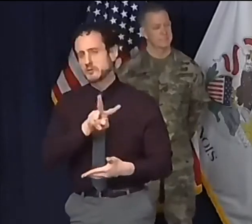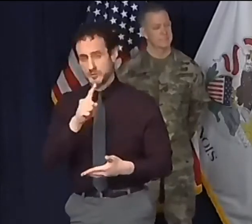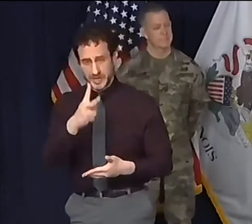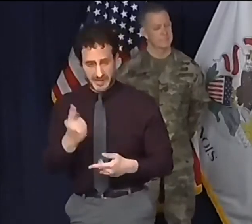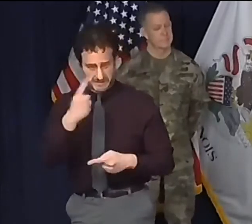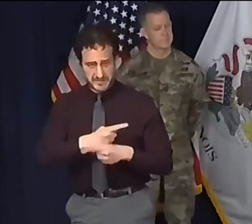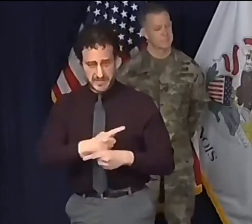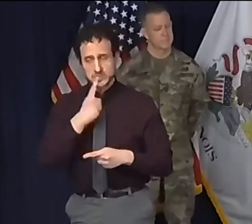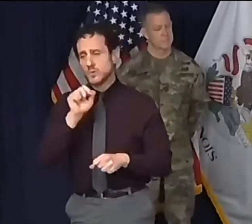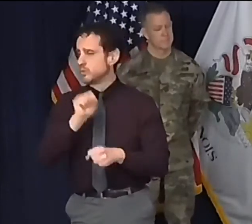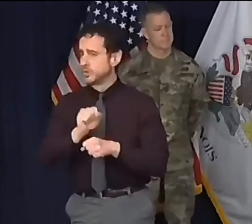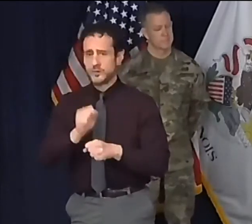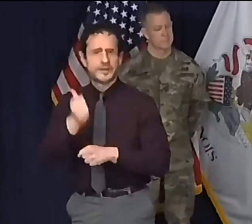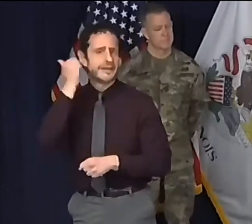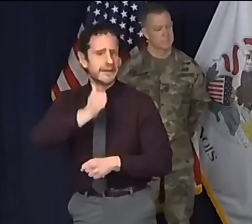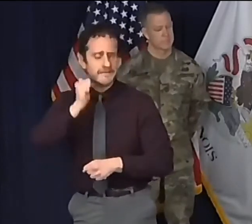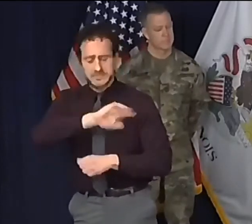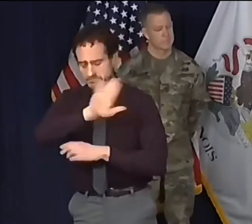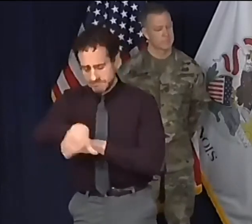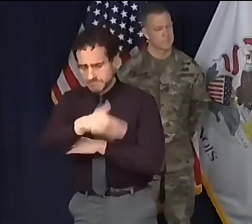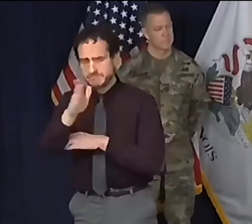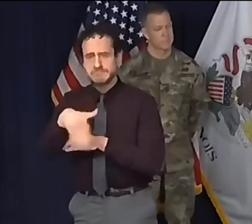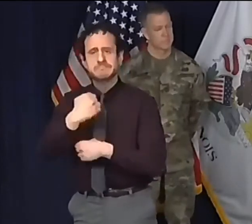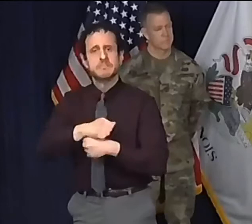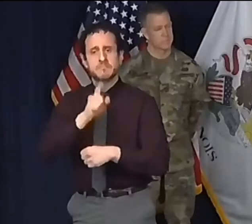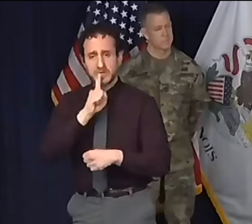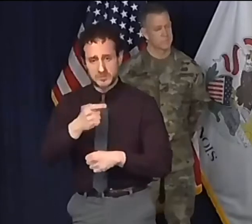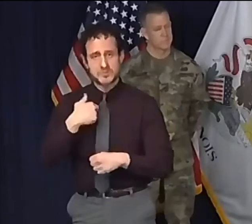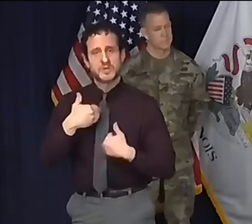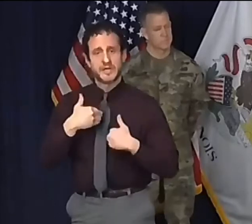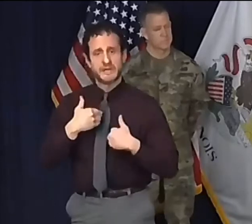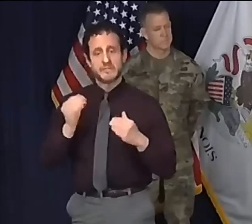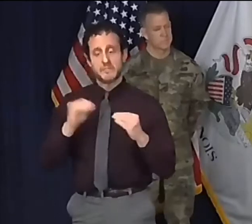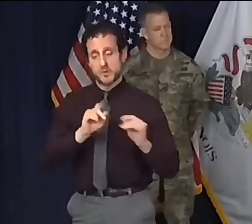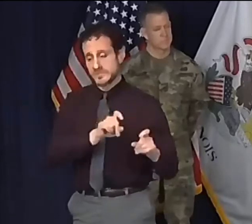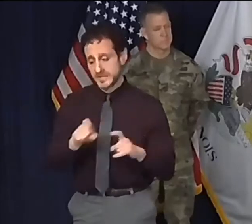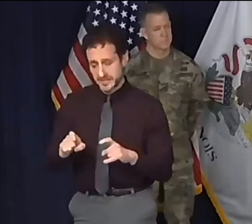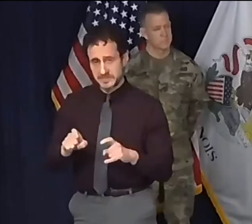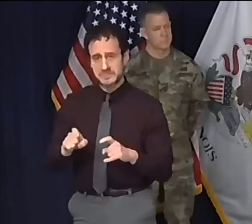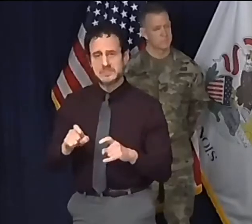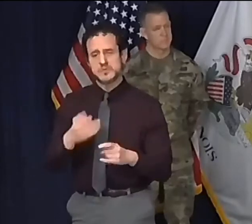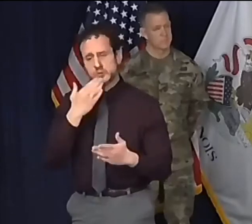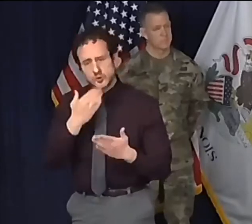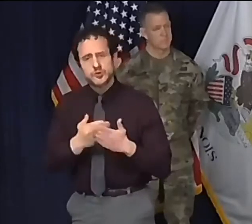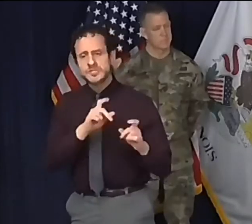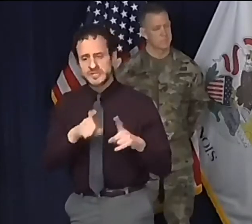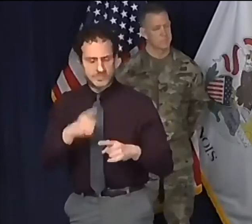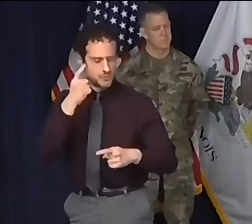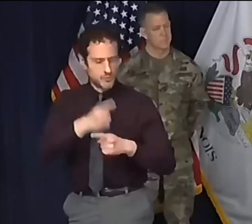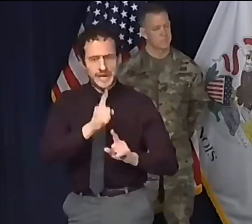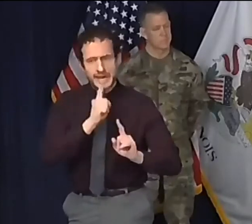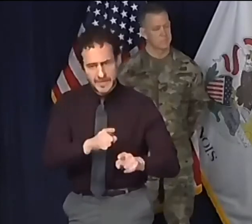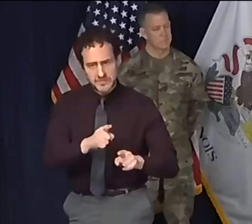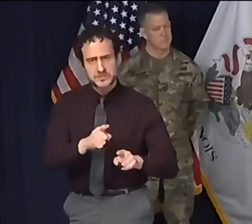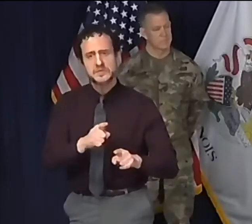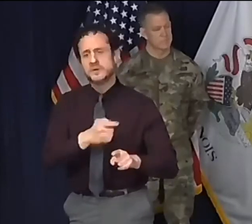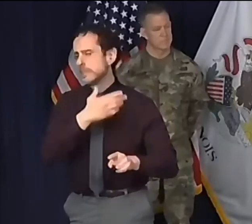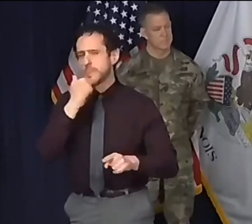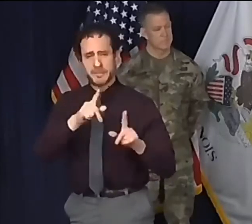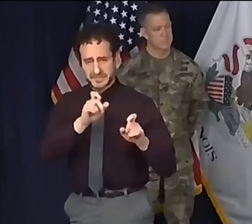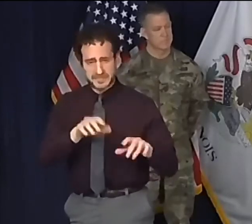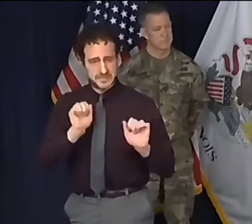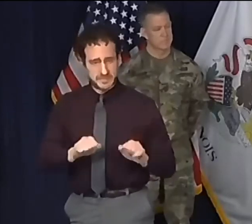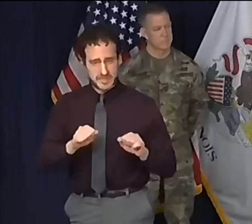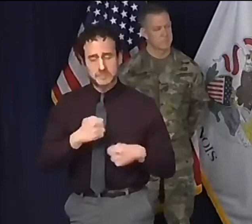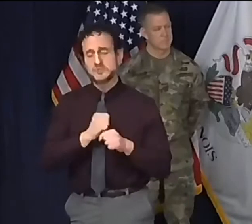clock, 7 days a week, to make sure we can provide both the capacity, quality, and timeliness that are necessary to make the best public health and clinical